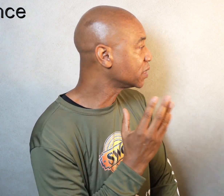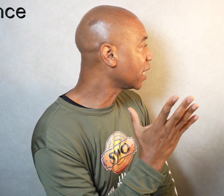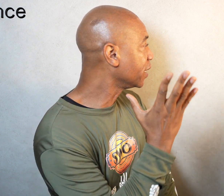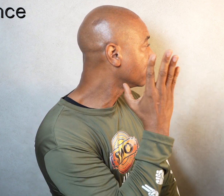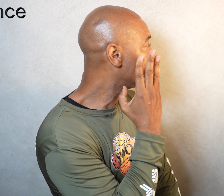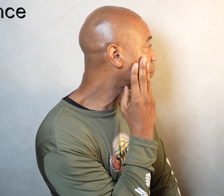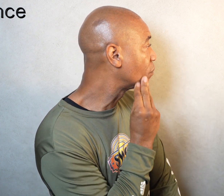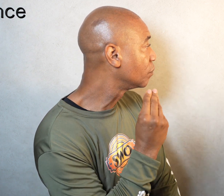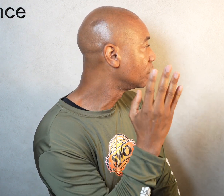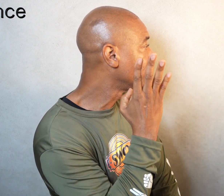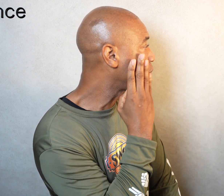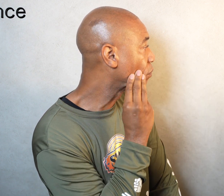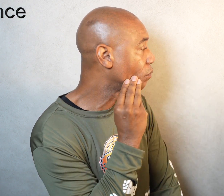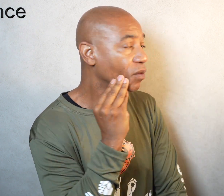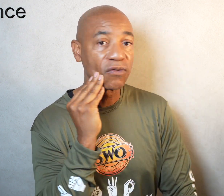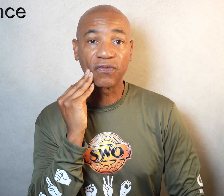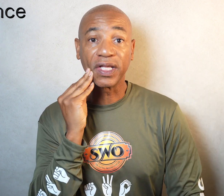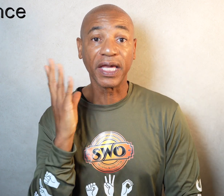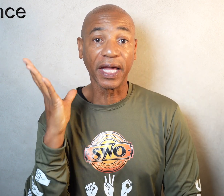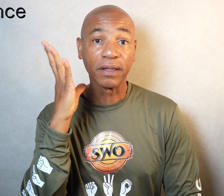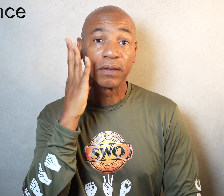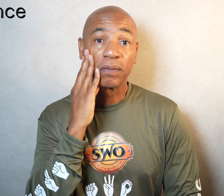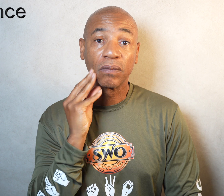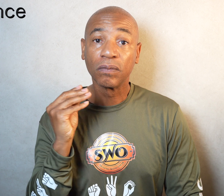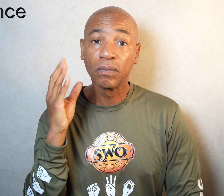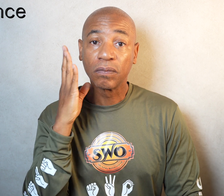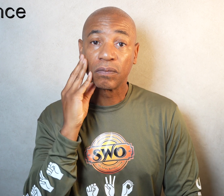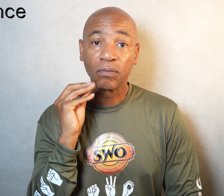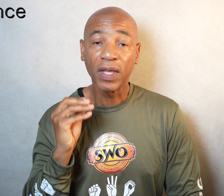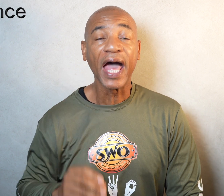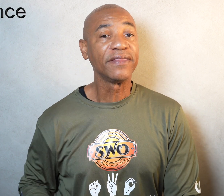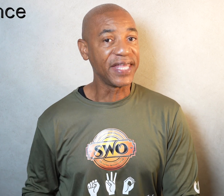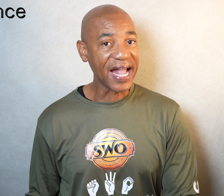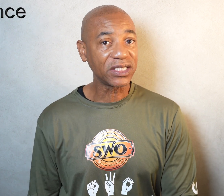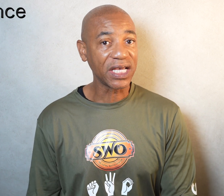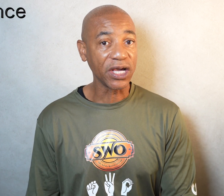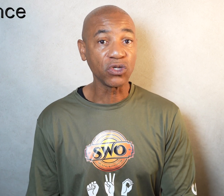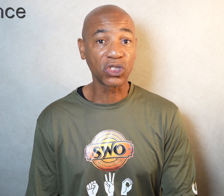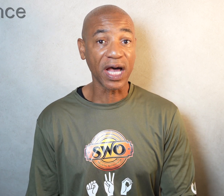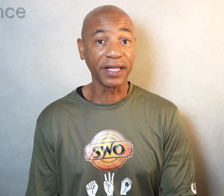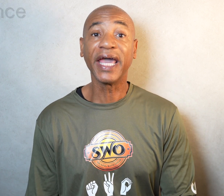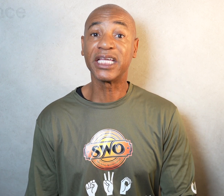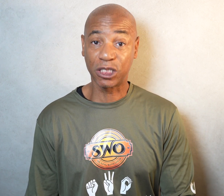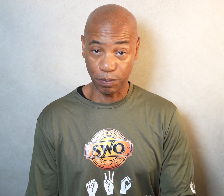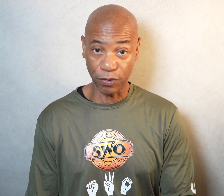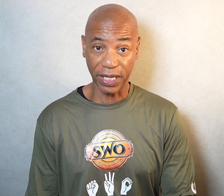side. Front again. That is how you sign